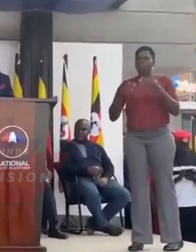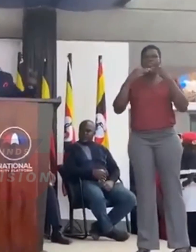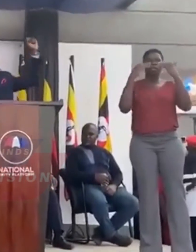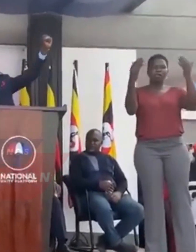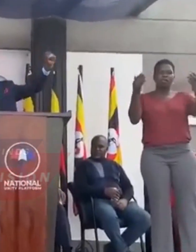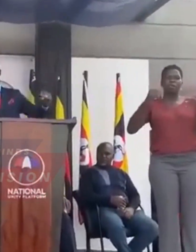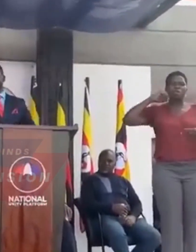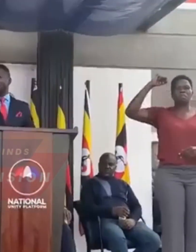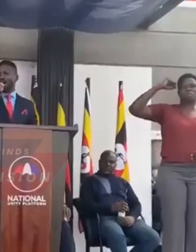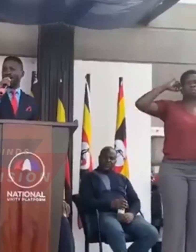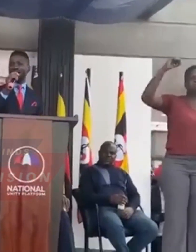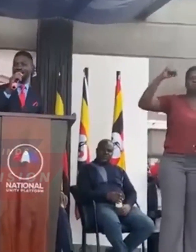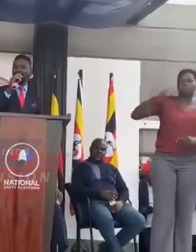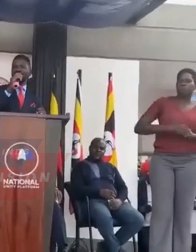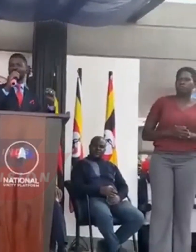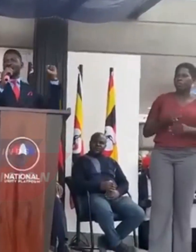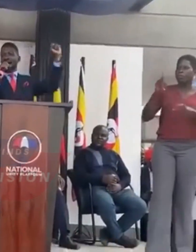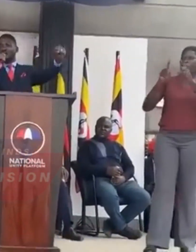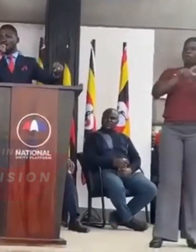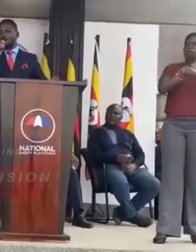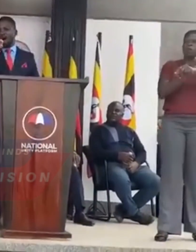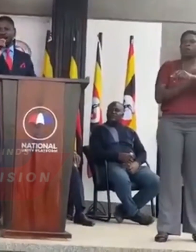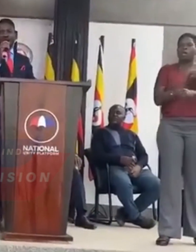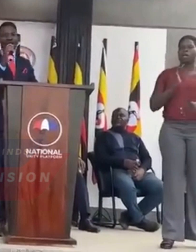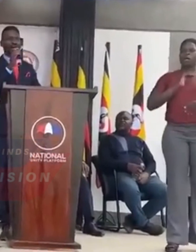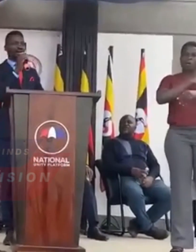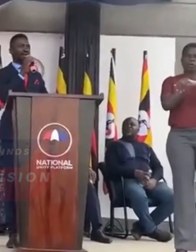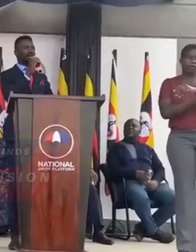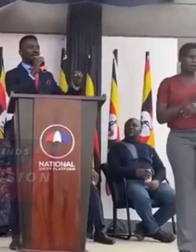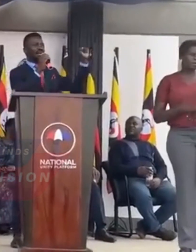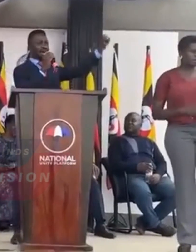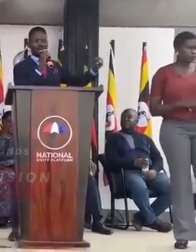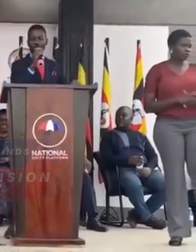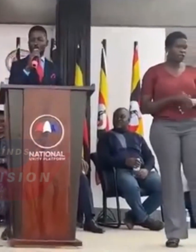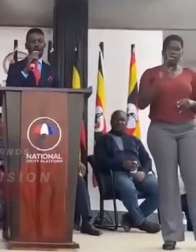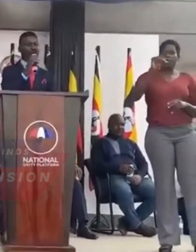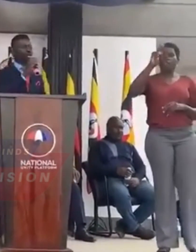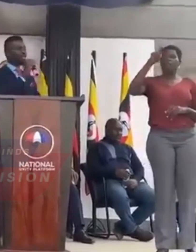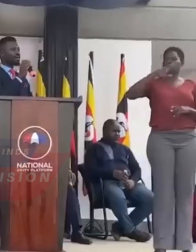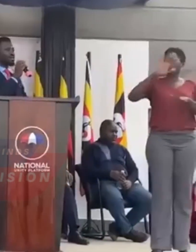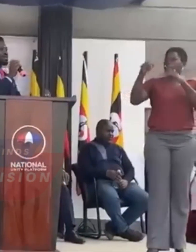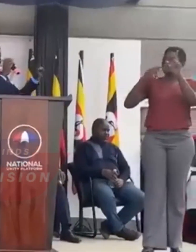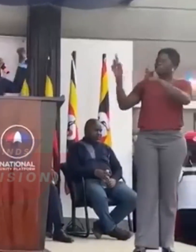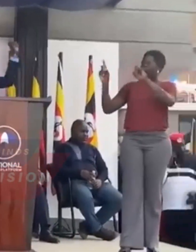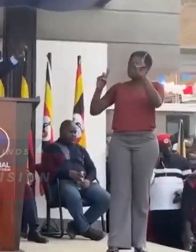Thank you. People power. Our power. NUP.